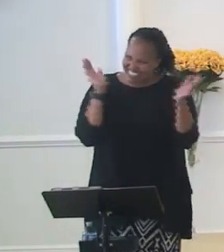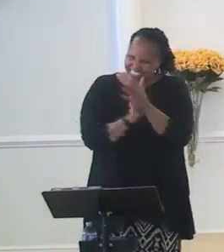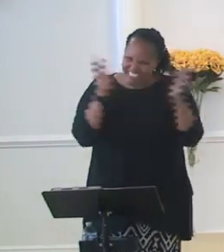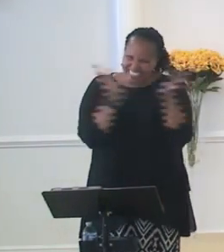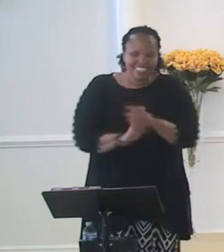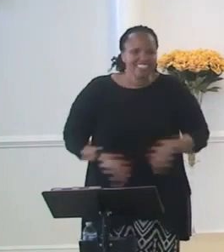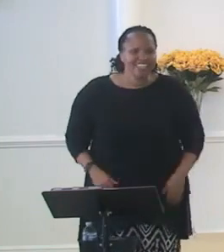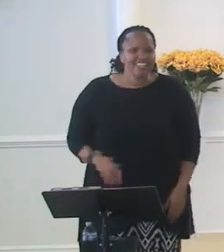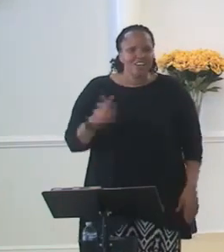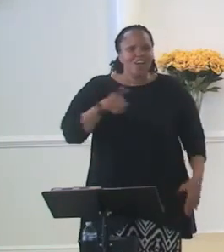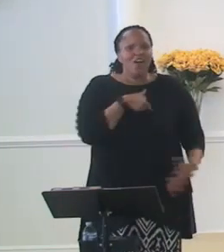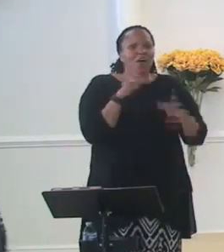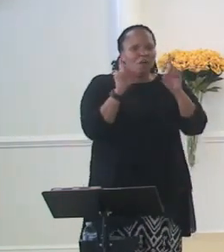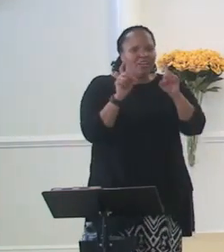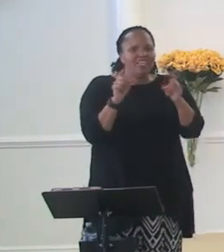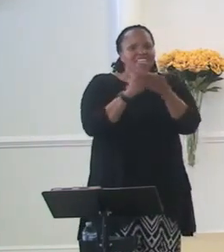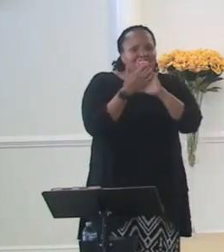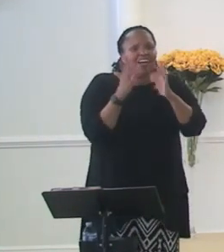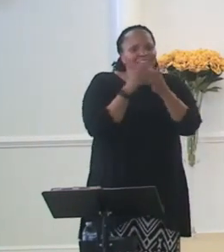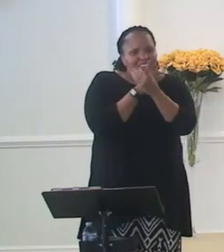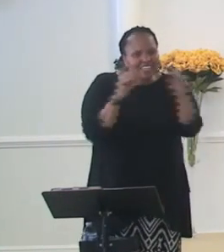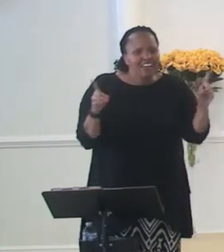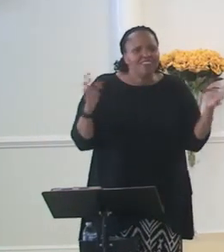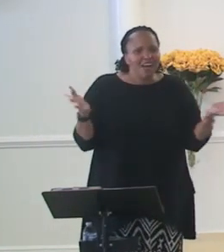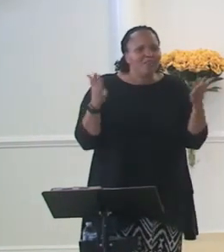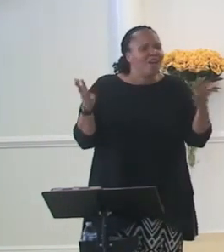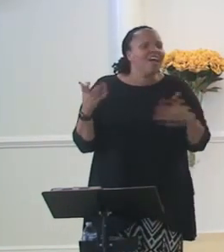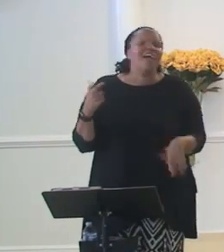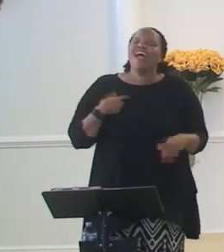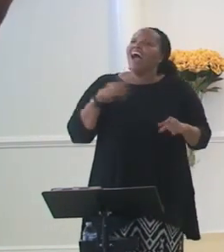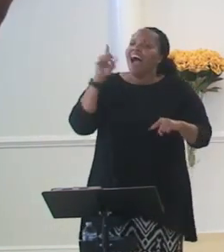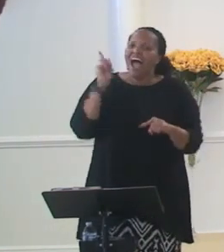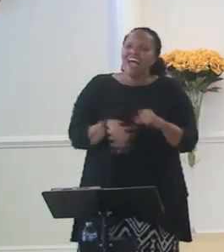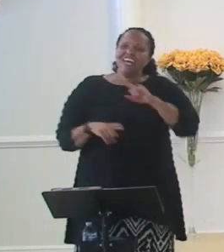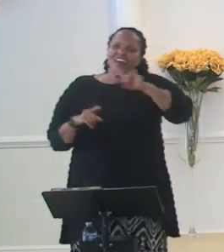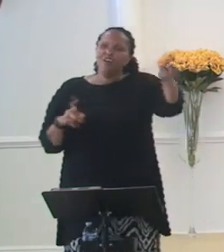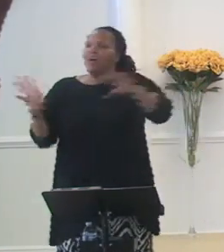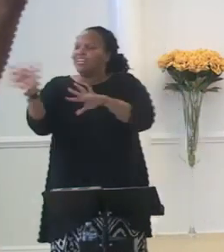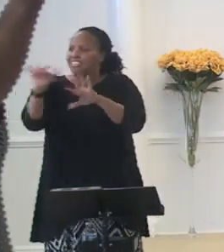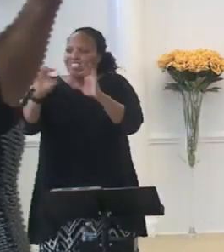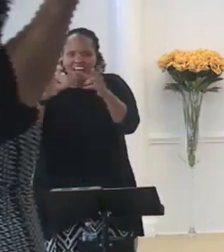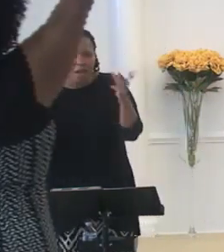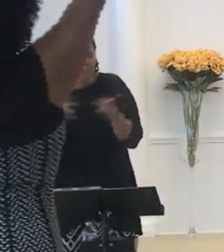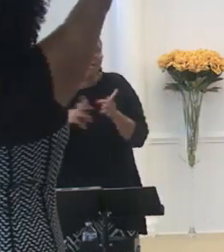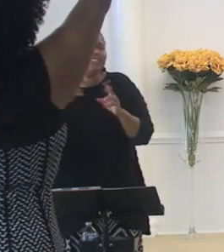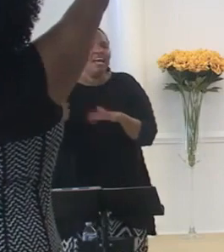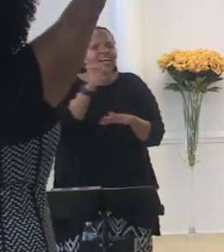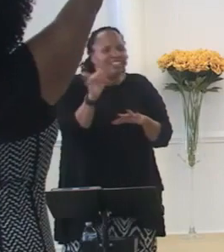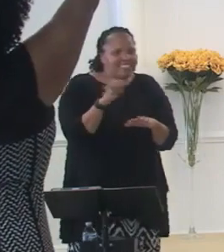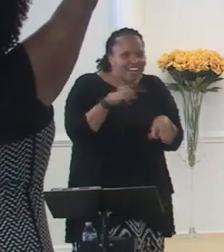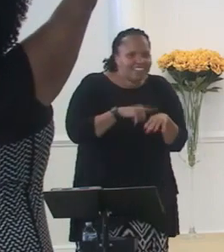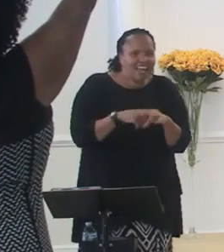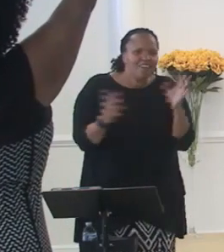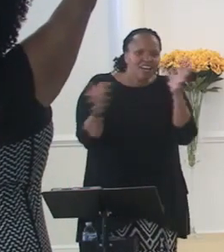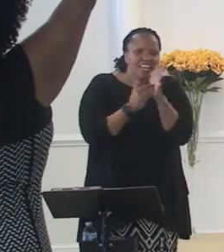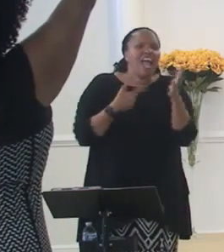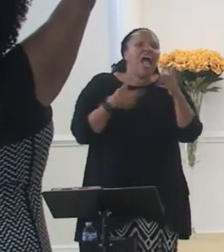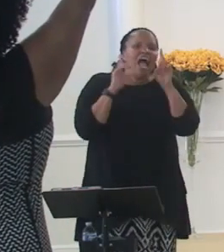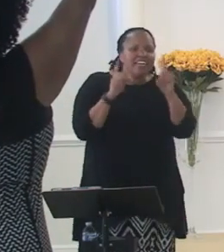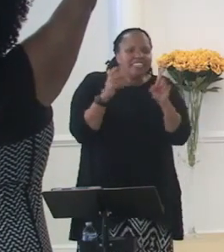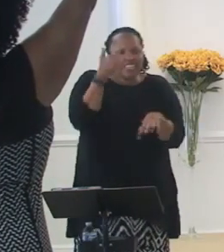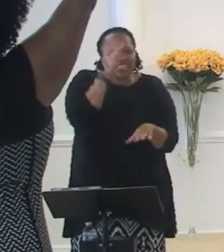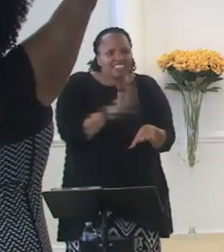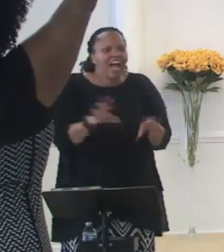We got to get delivered up in here. I can't go around the same place the same time again. I need God to break